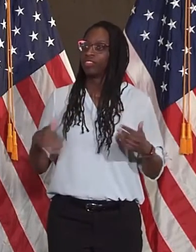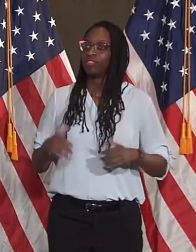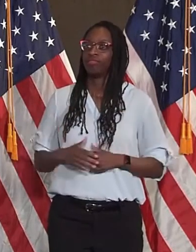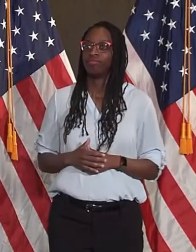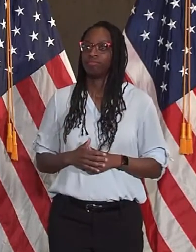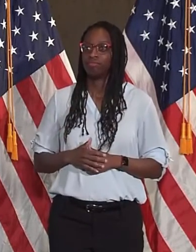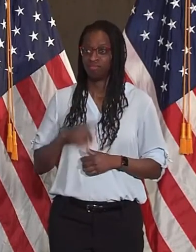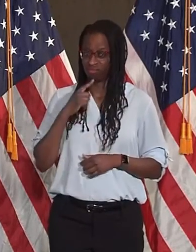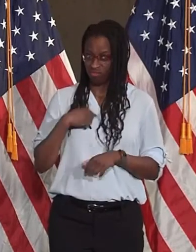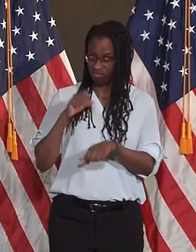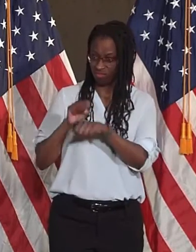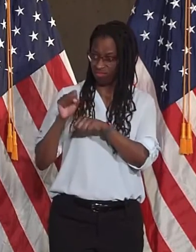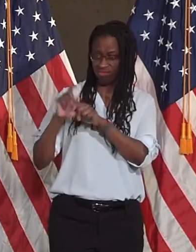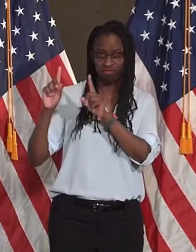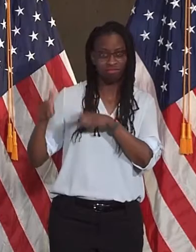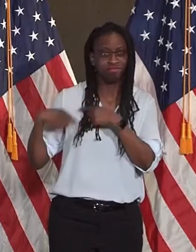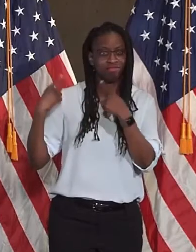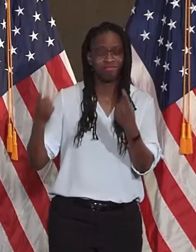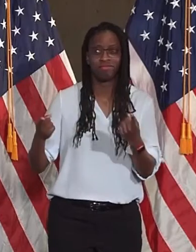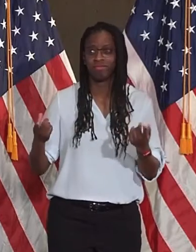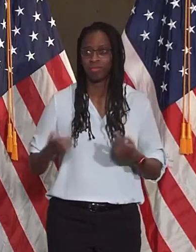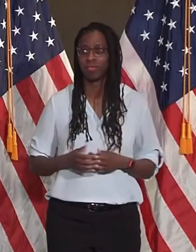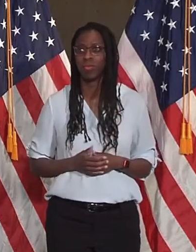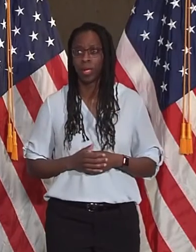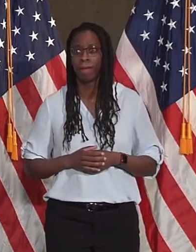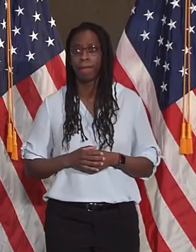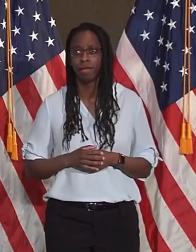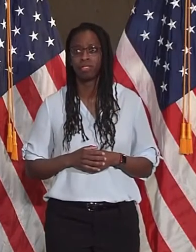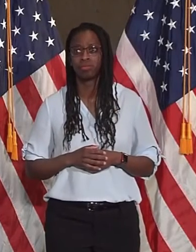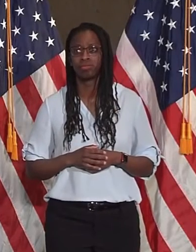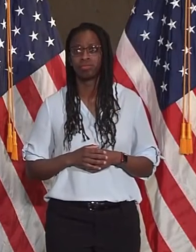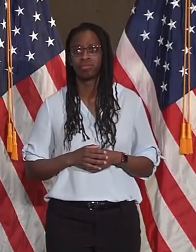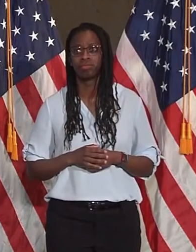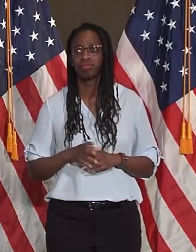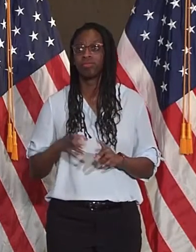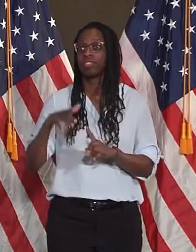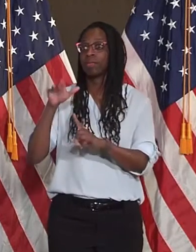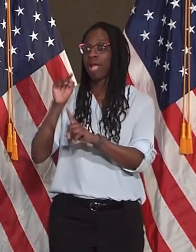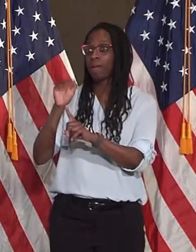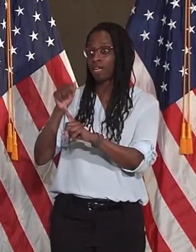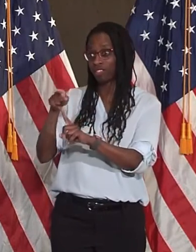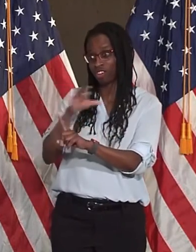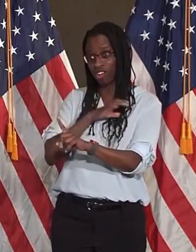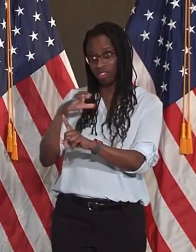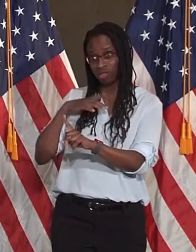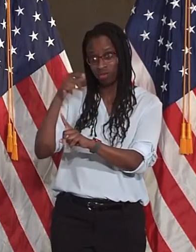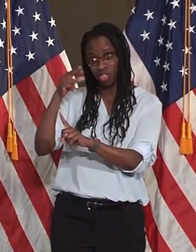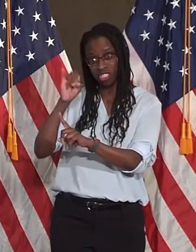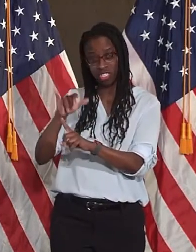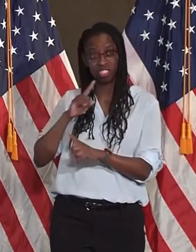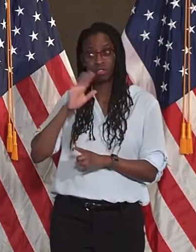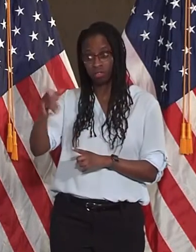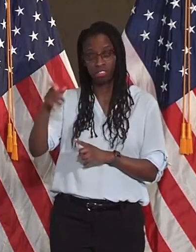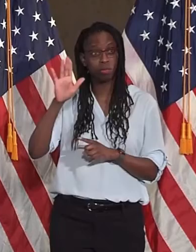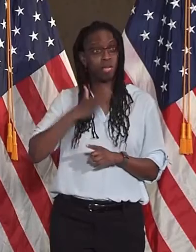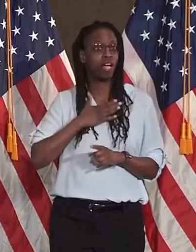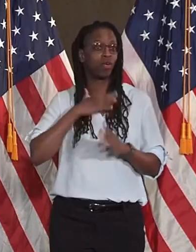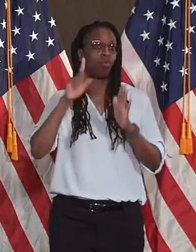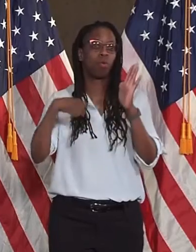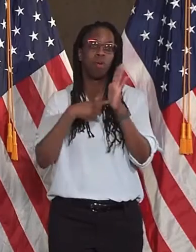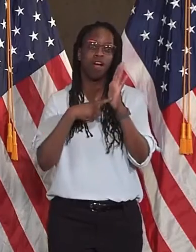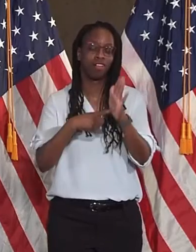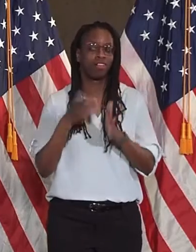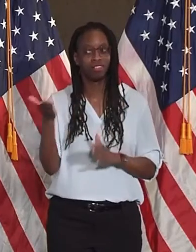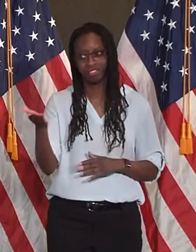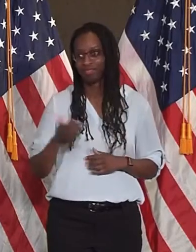and a steward of justice for all. You have been a role model to me and so many,